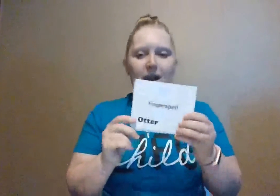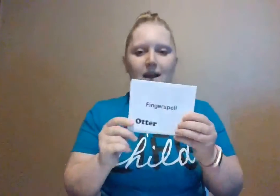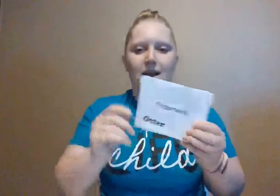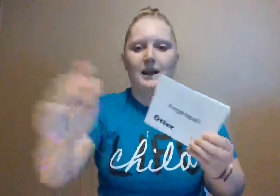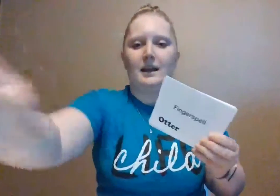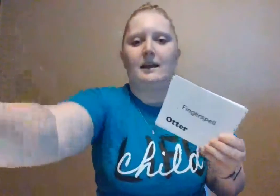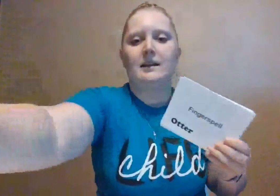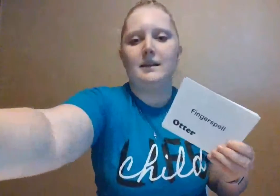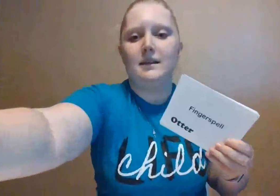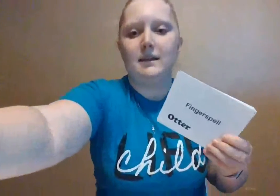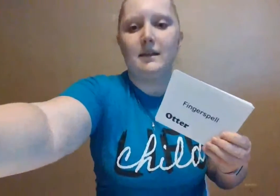sign is